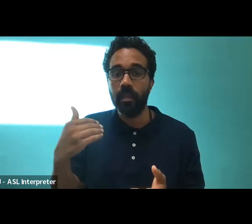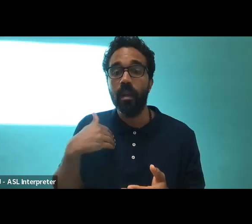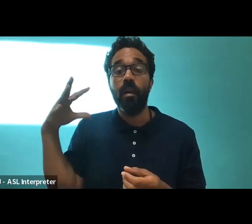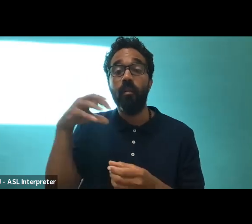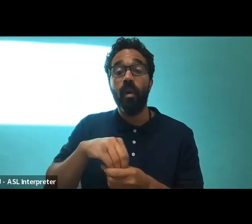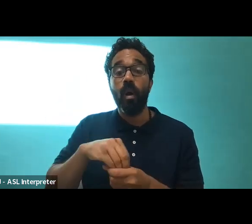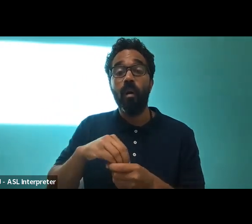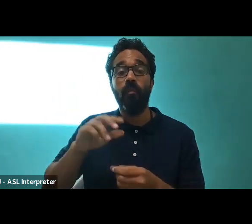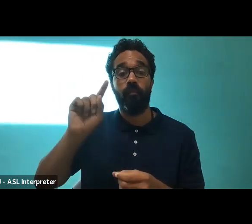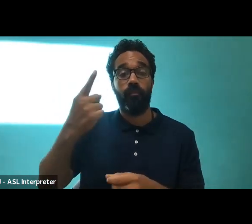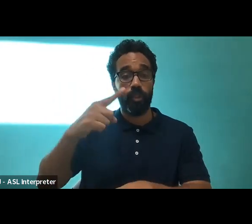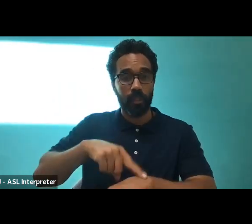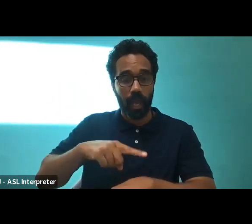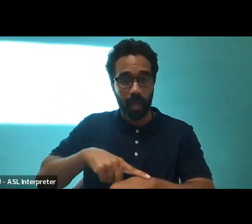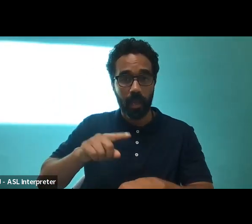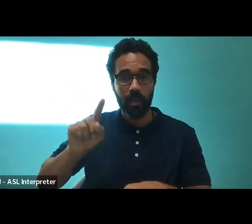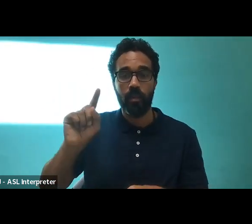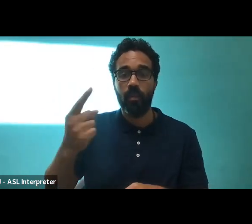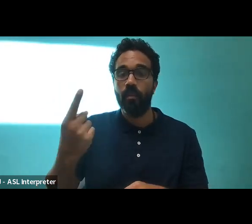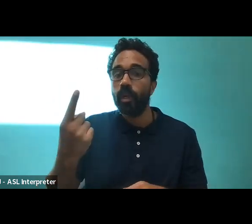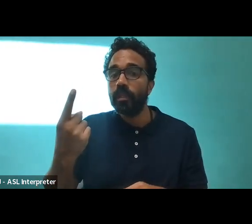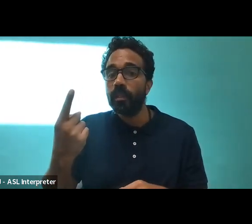my first introduction into